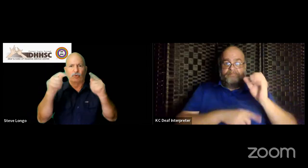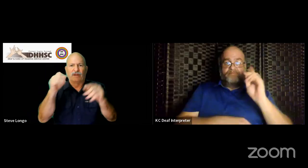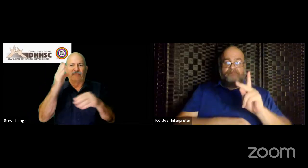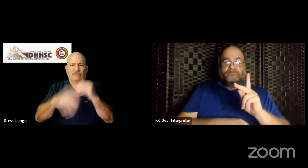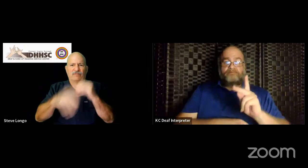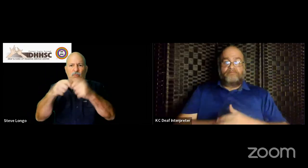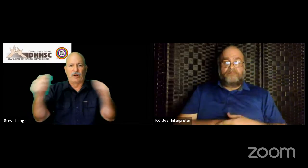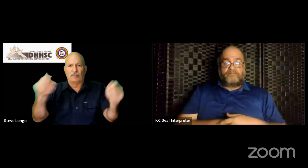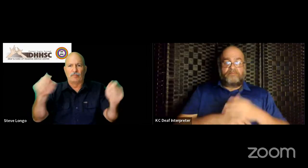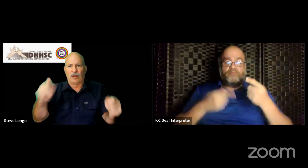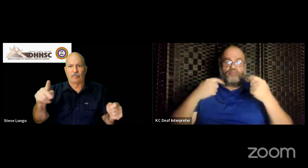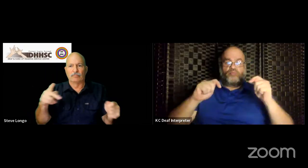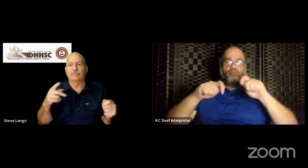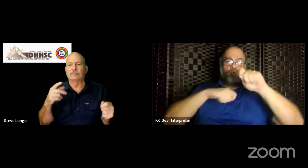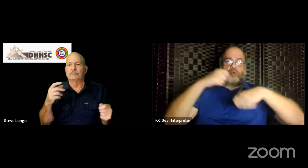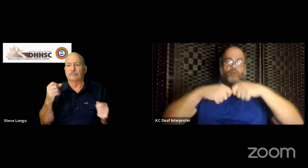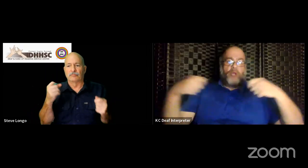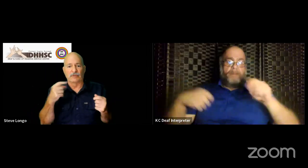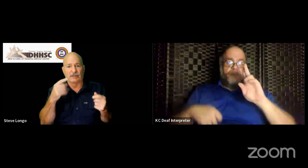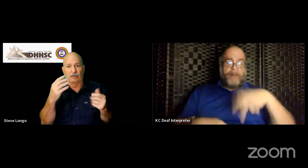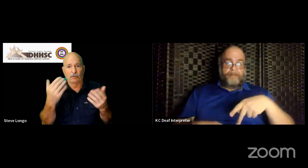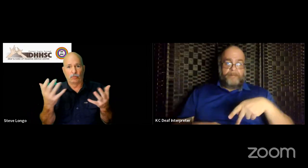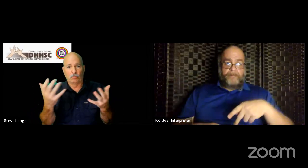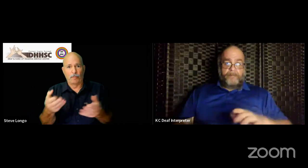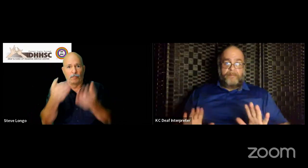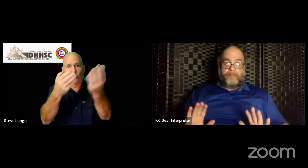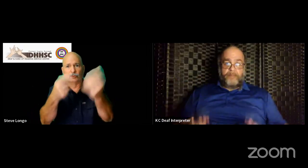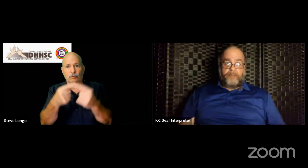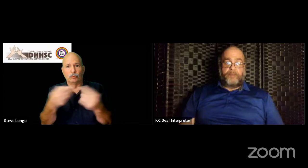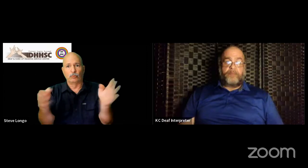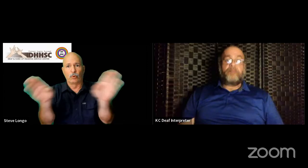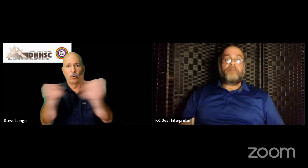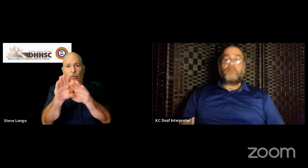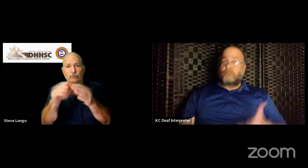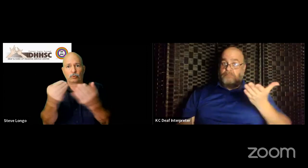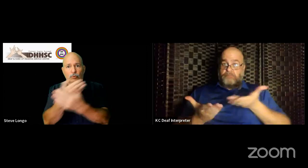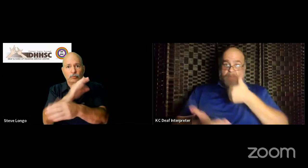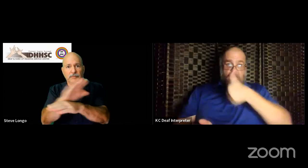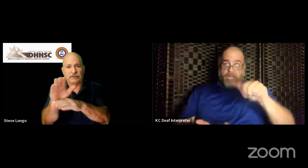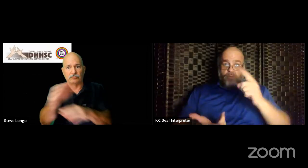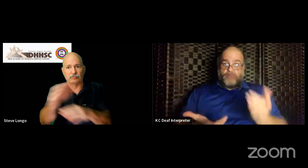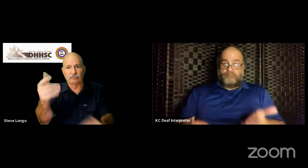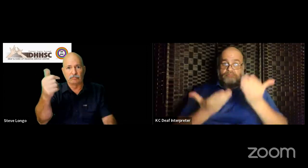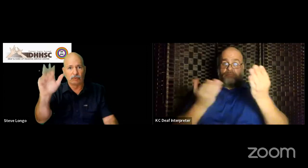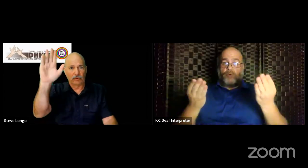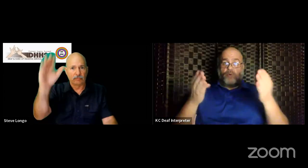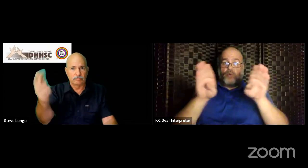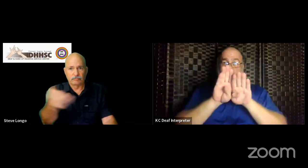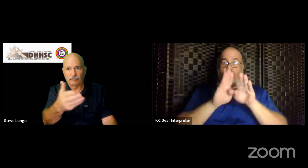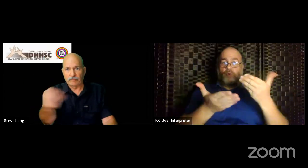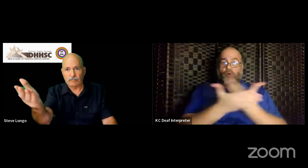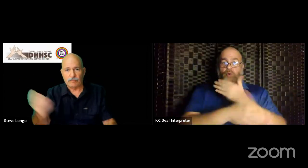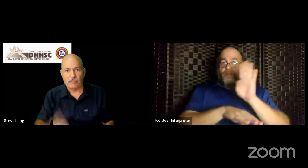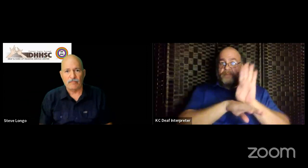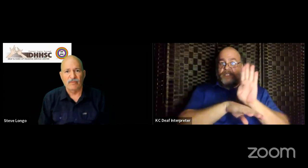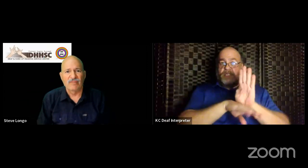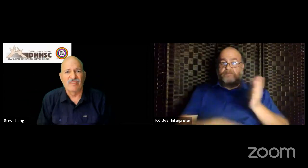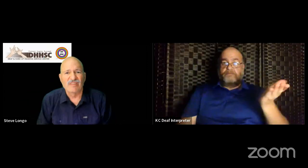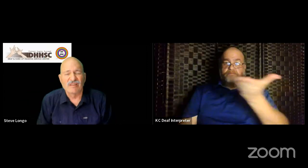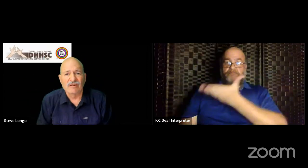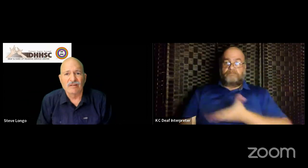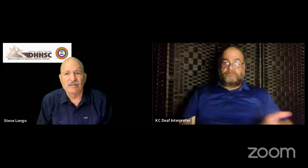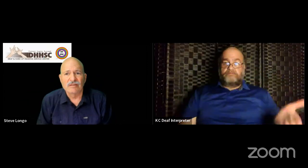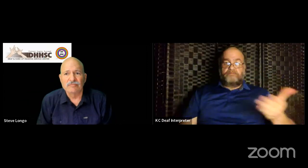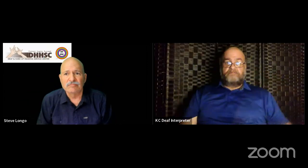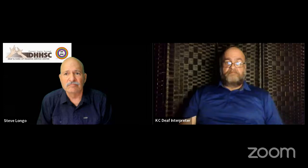Okay, our time is quickly running out. We'll try to wrap this up very quickly. Any